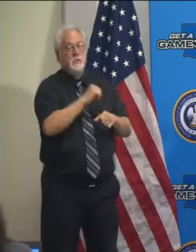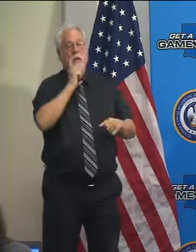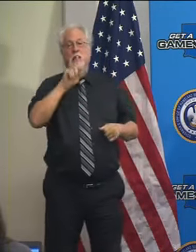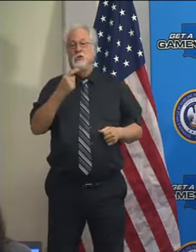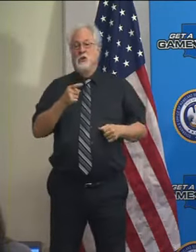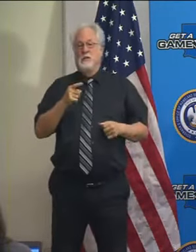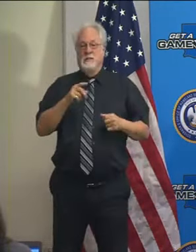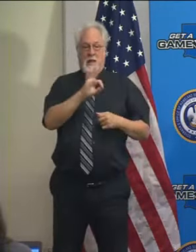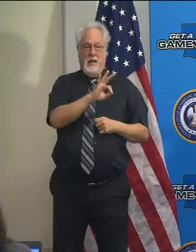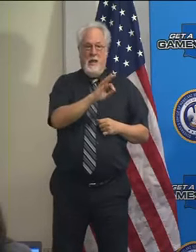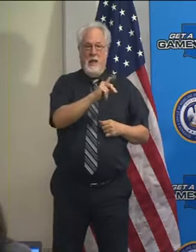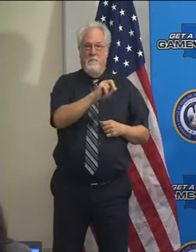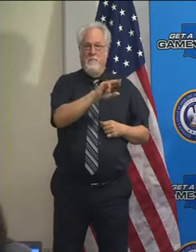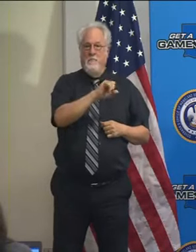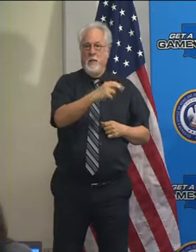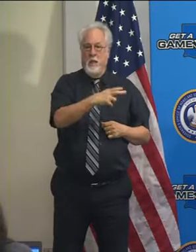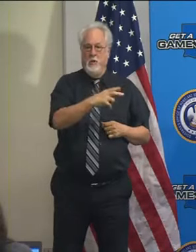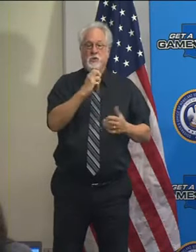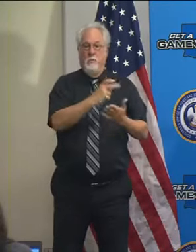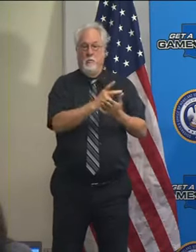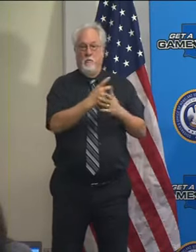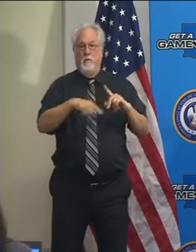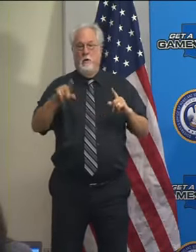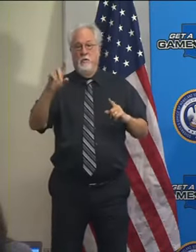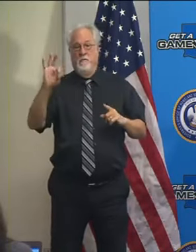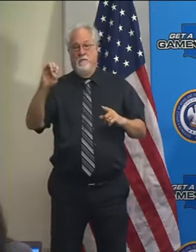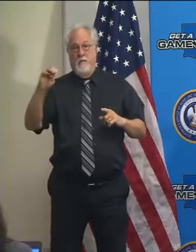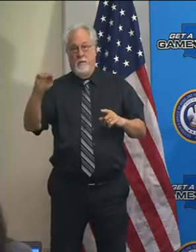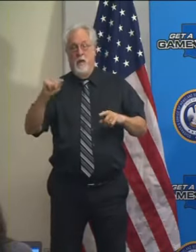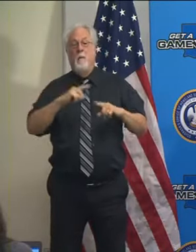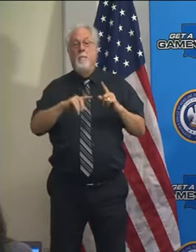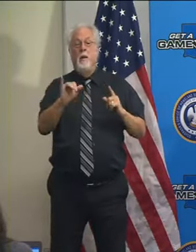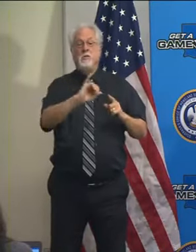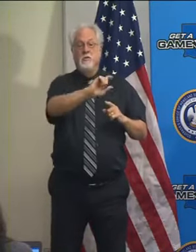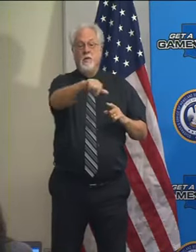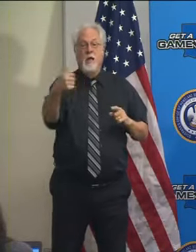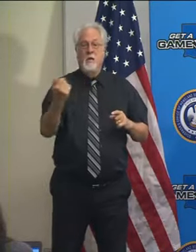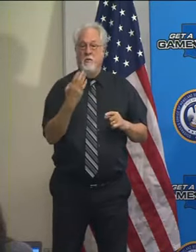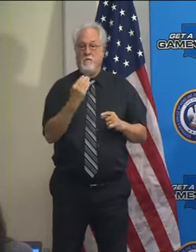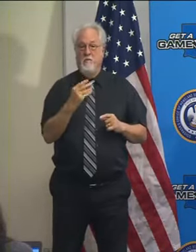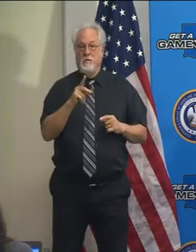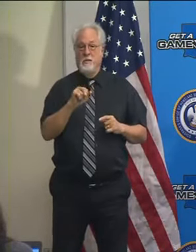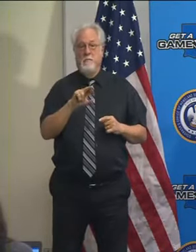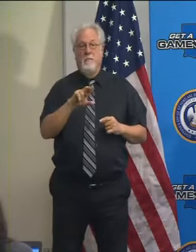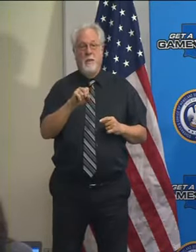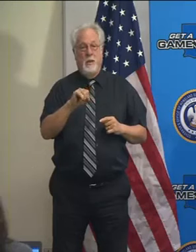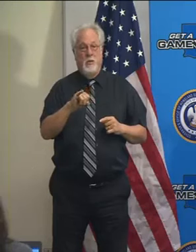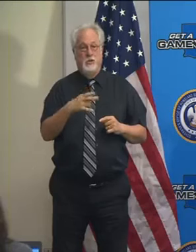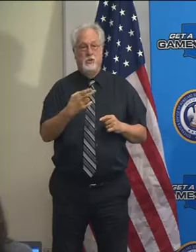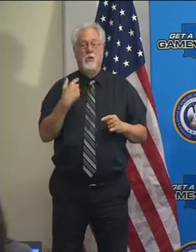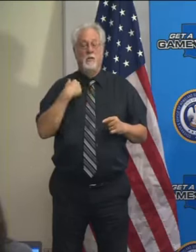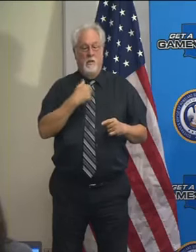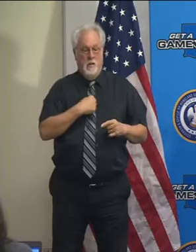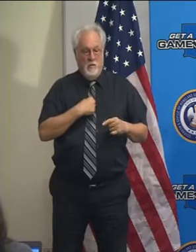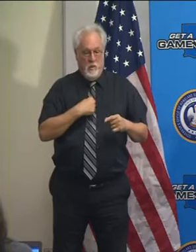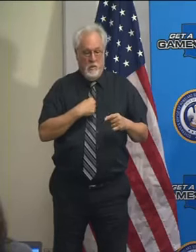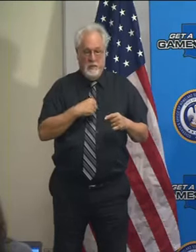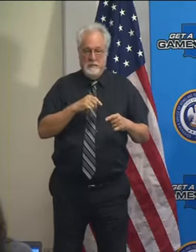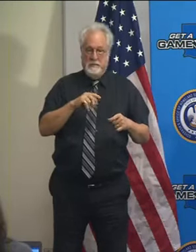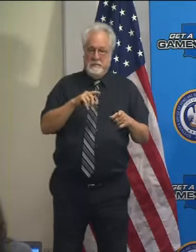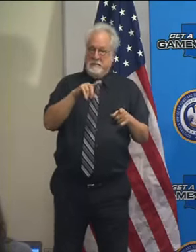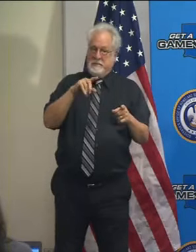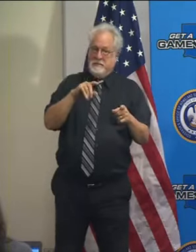in the 9 parishes that have been approved by FEMA, but in the additional 14 parishes that we have requested. And again, we